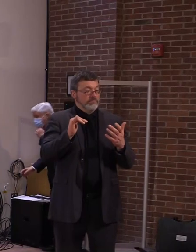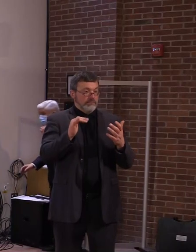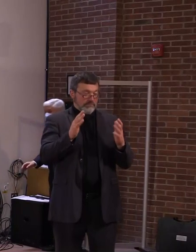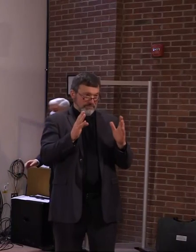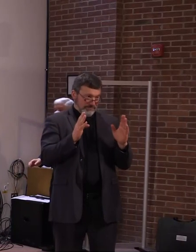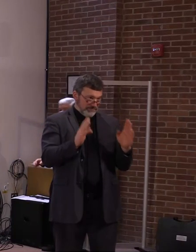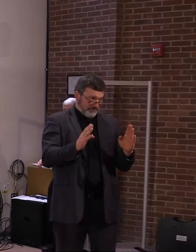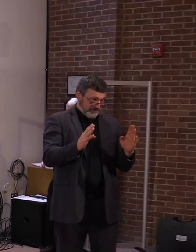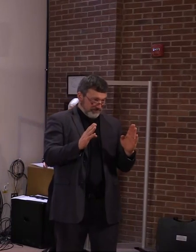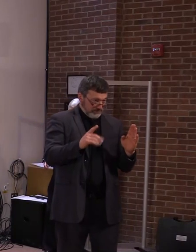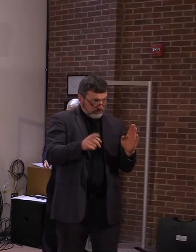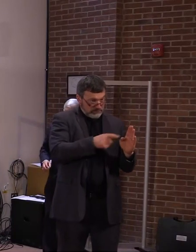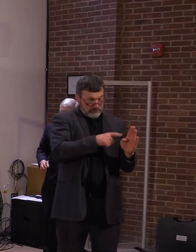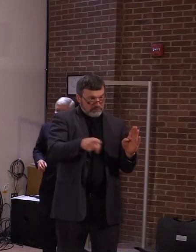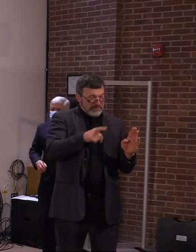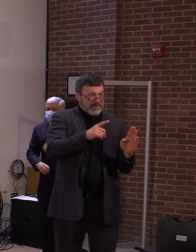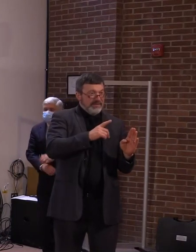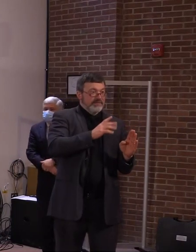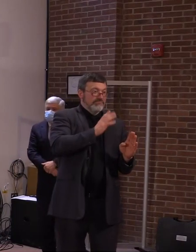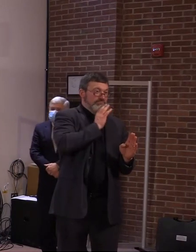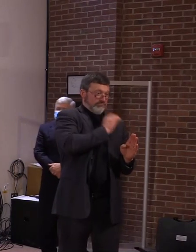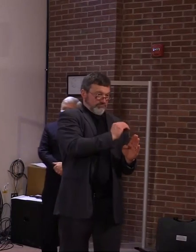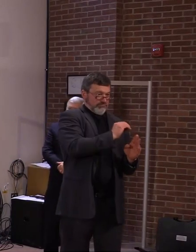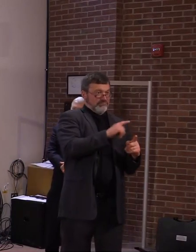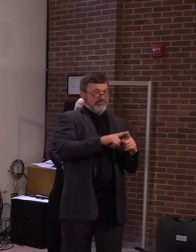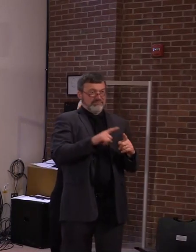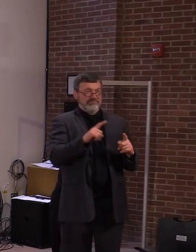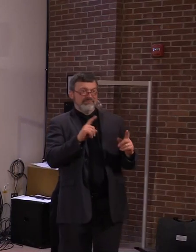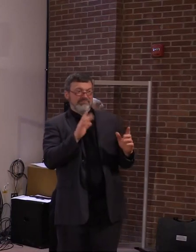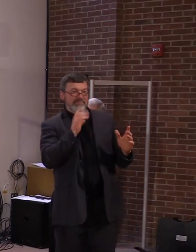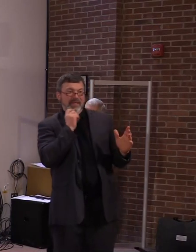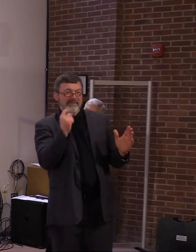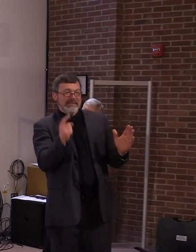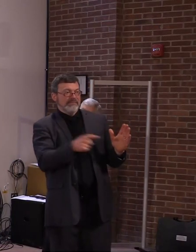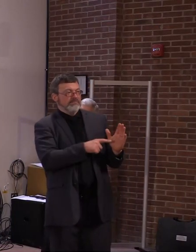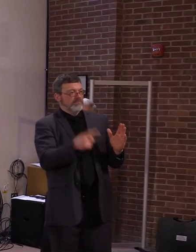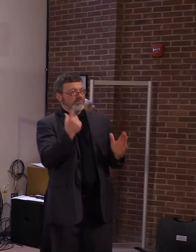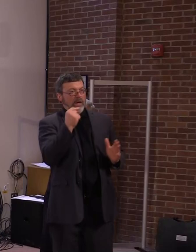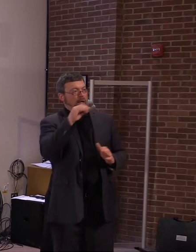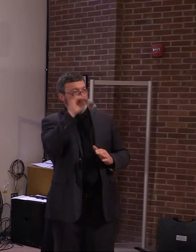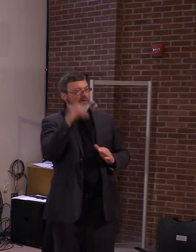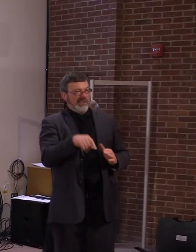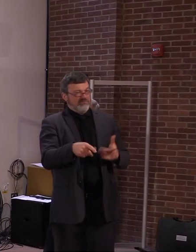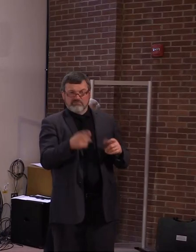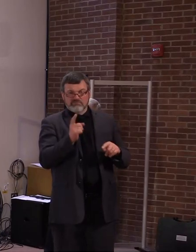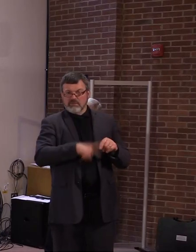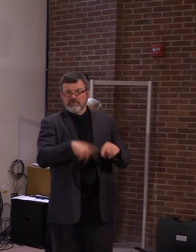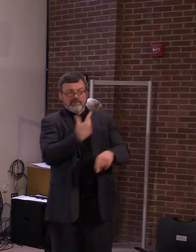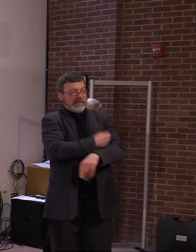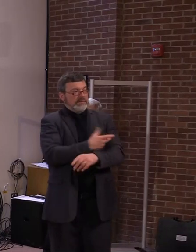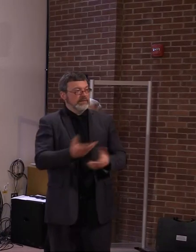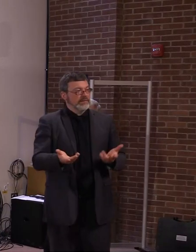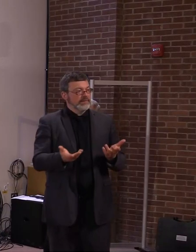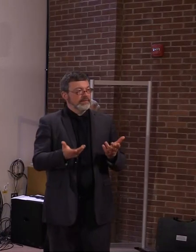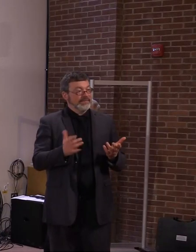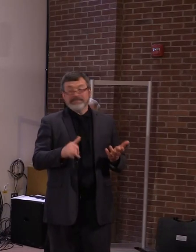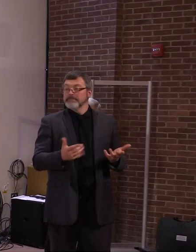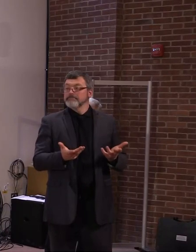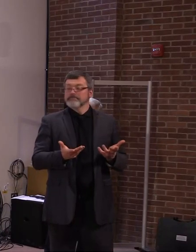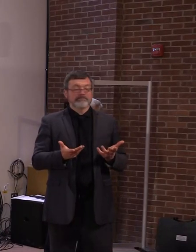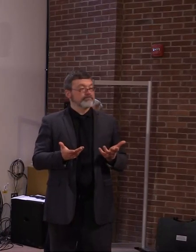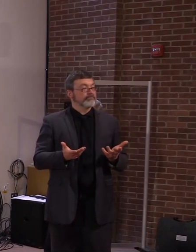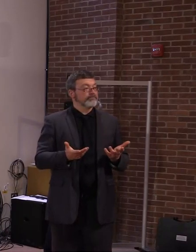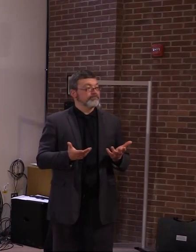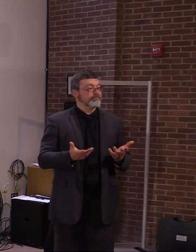those unvaccinated at this point in time. So the further we move forward with vaccinations there, the more